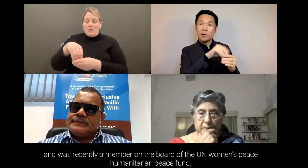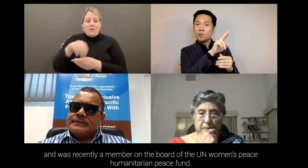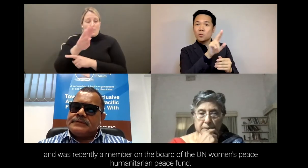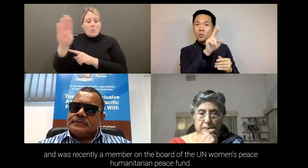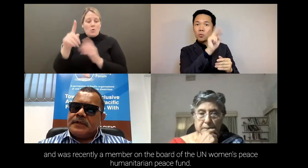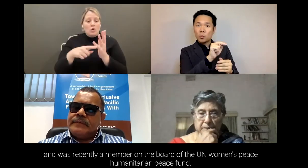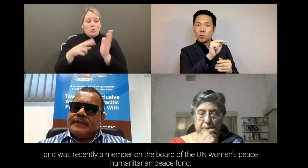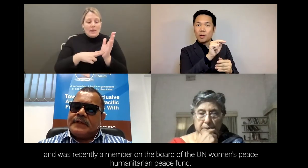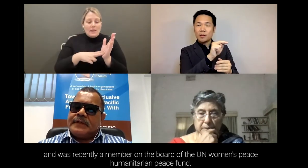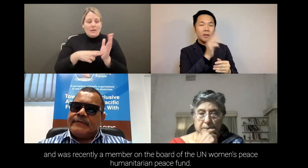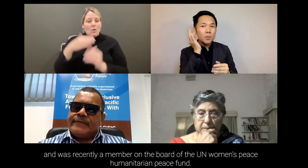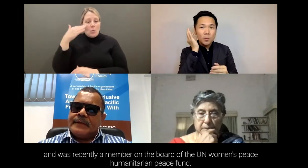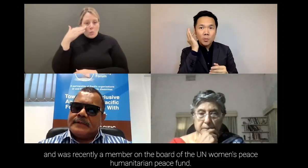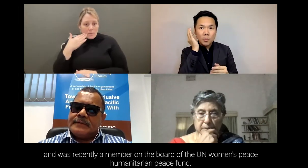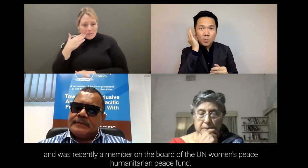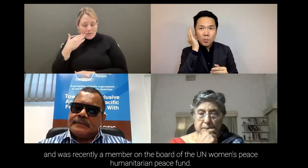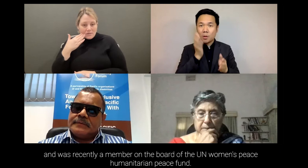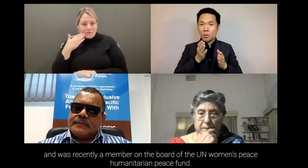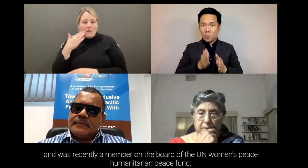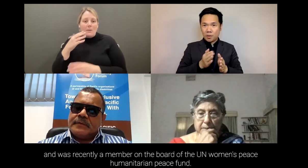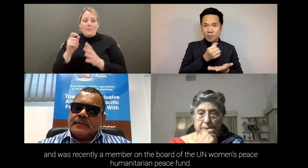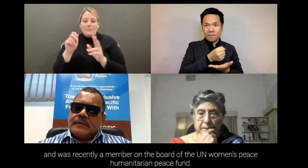Women's Peace and Humanitarian Fund.